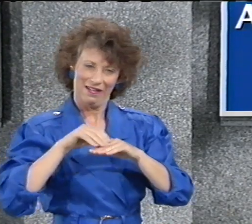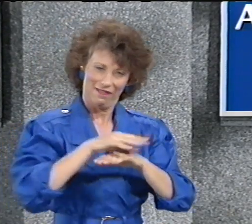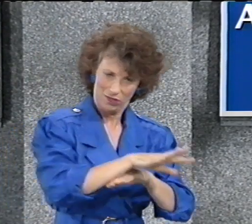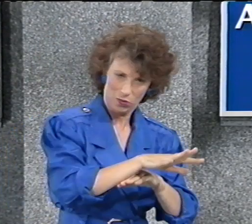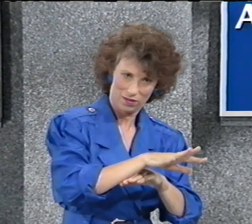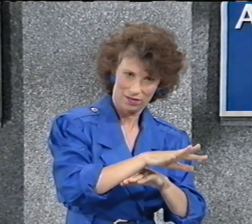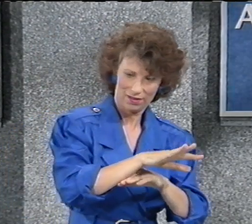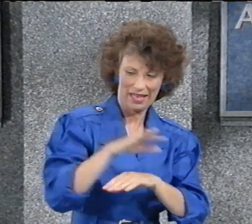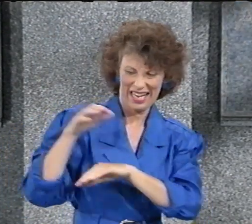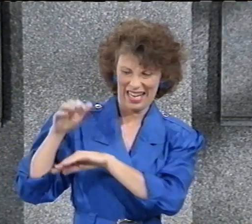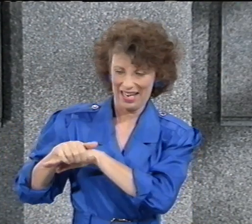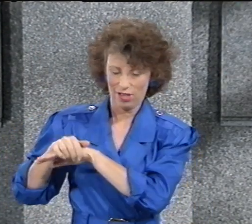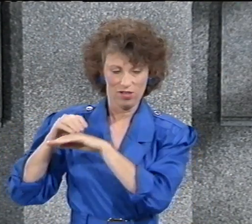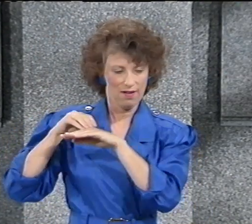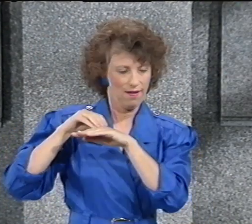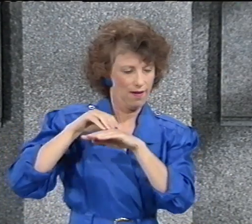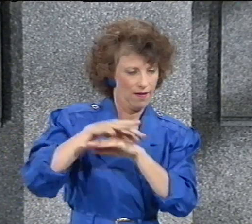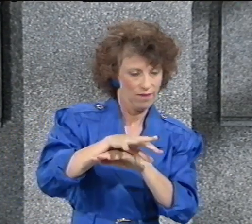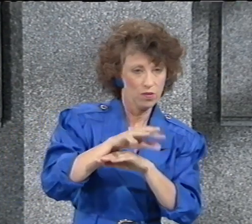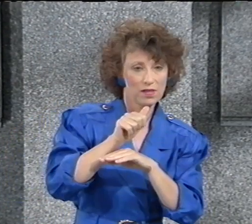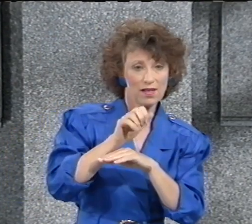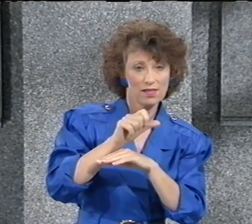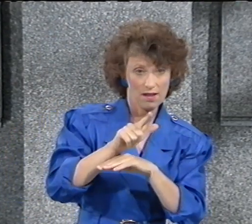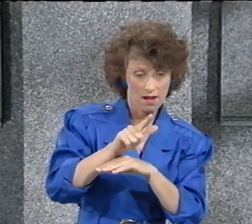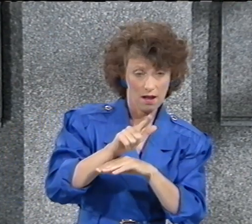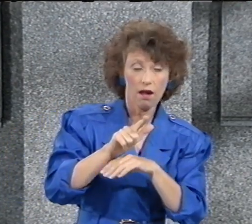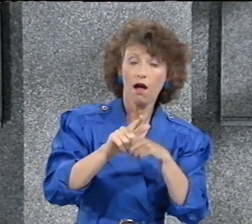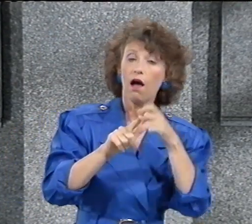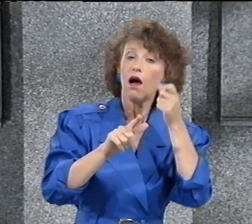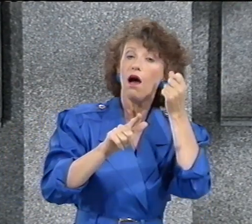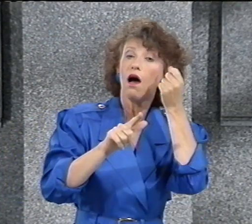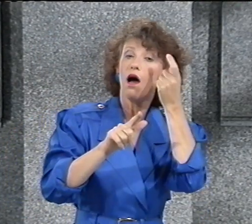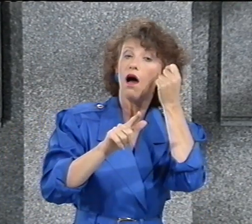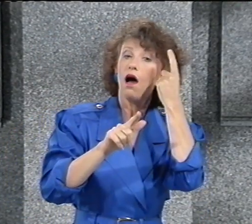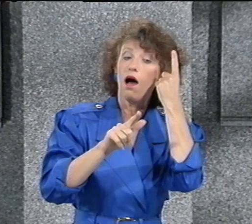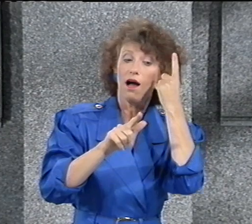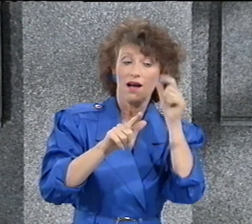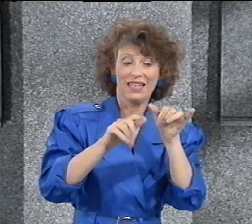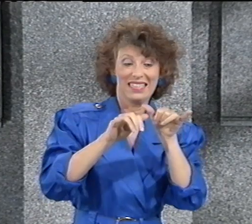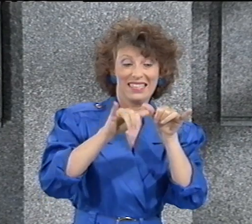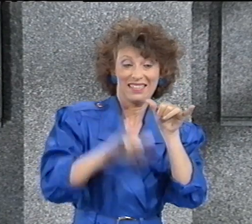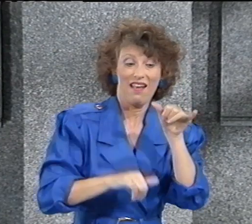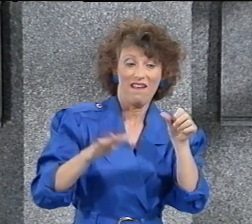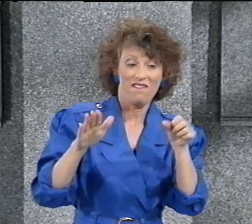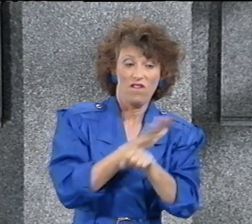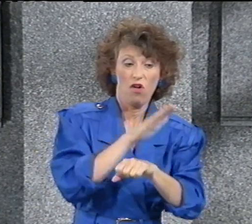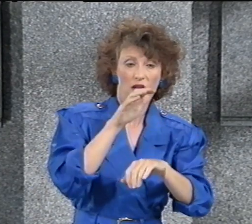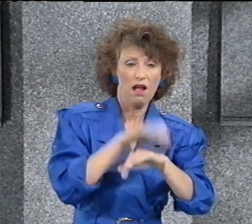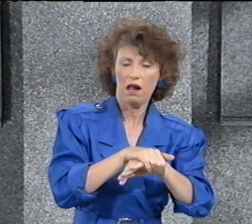So it's not only due to the influence of English, but also the assimilation of the hand shapes of the